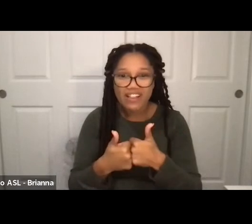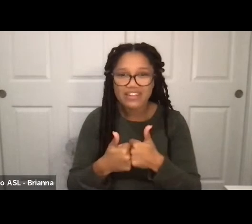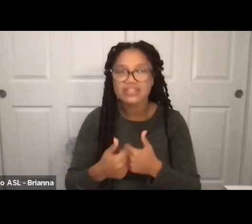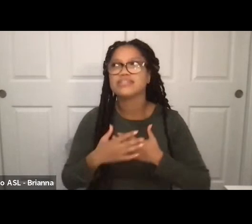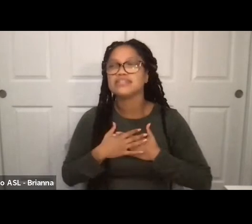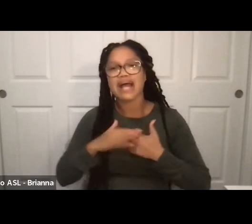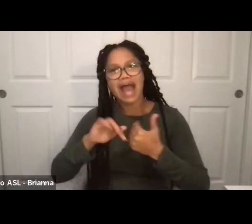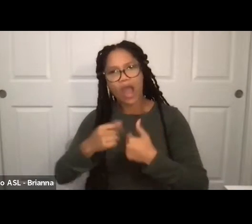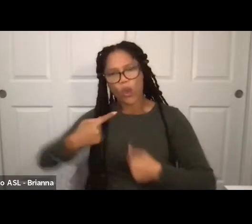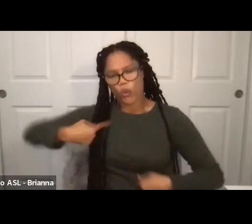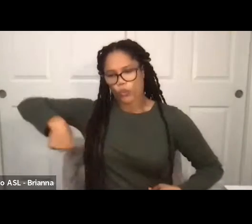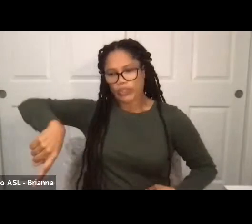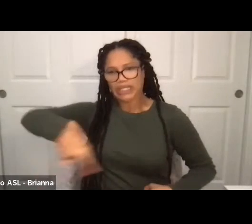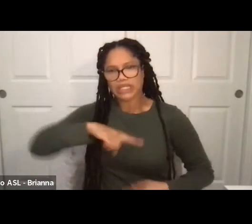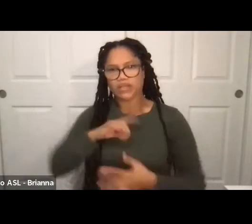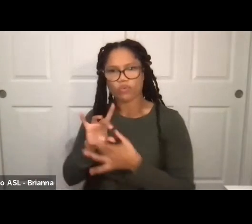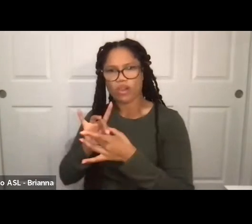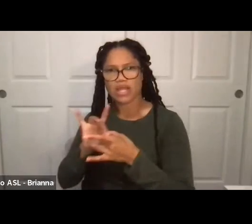one another. And